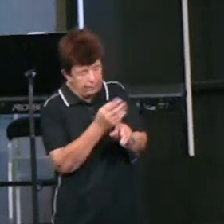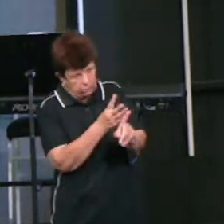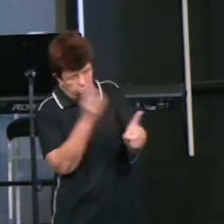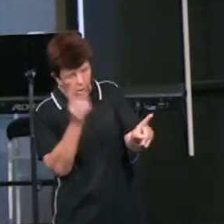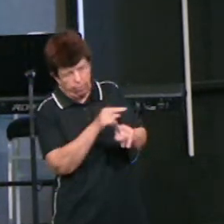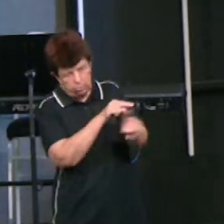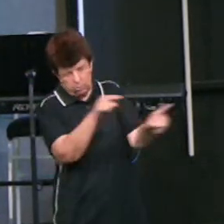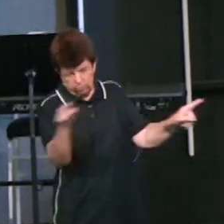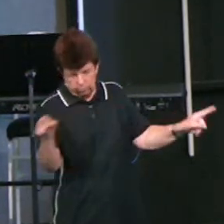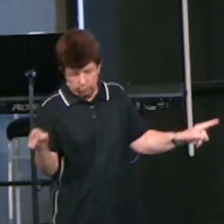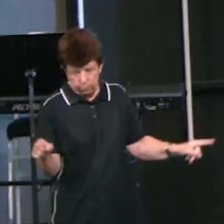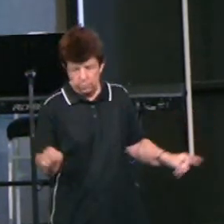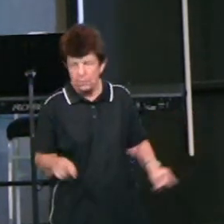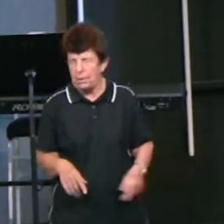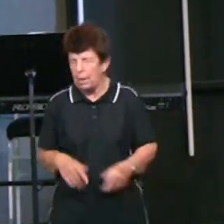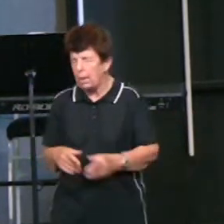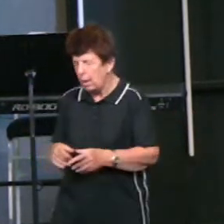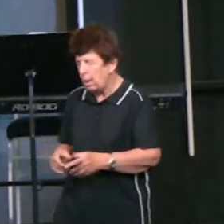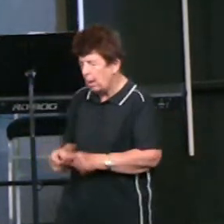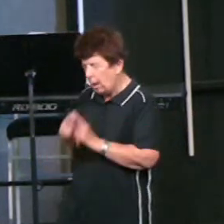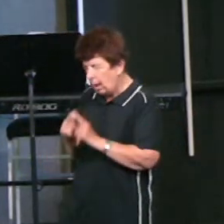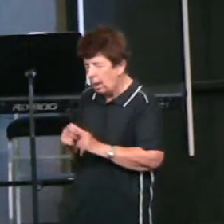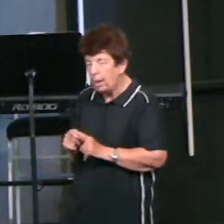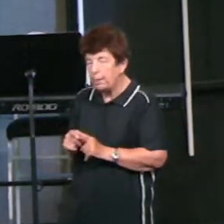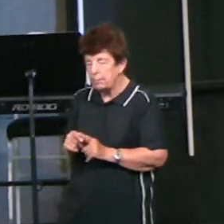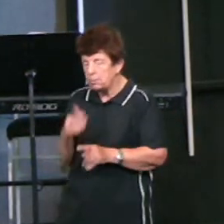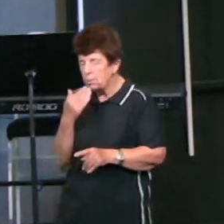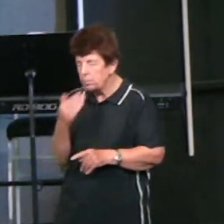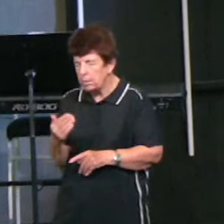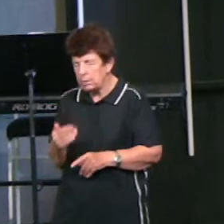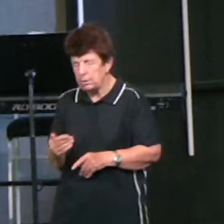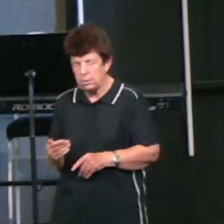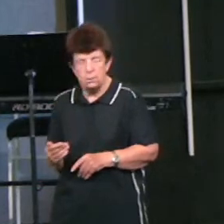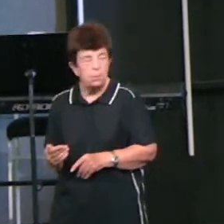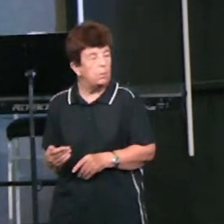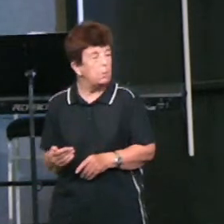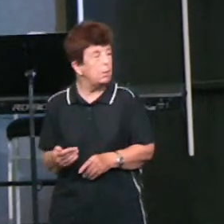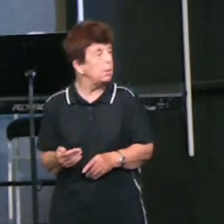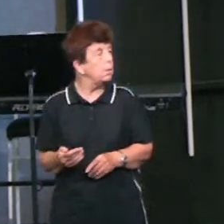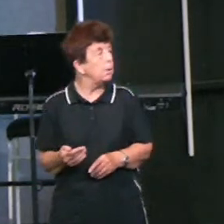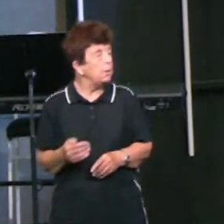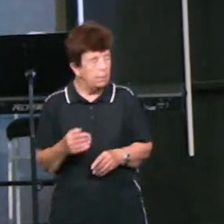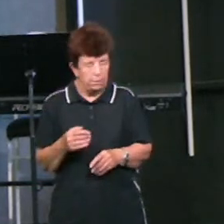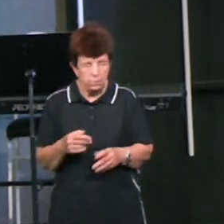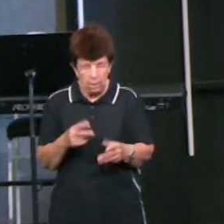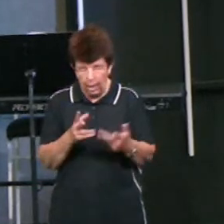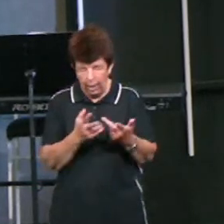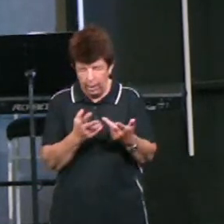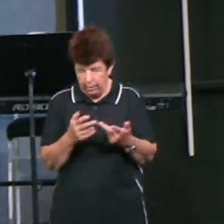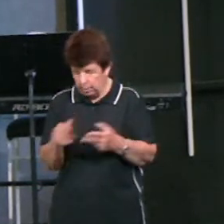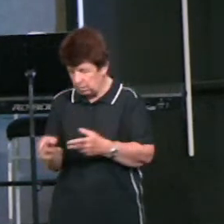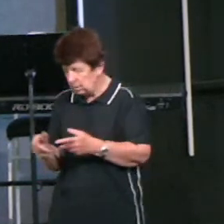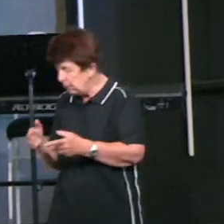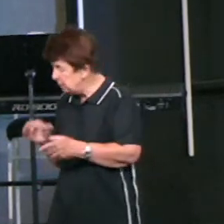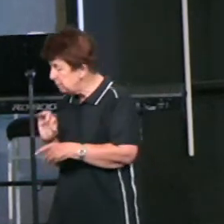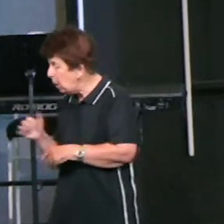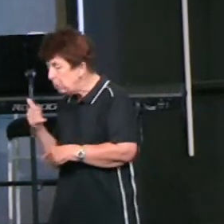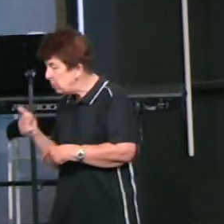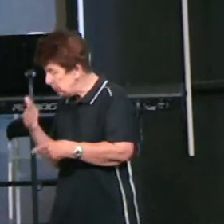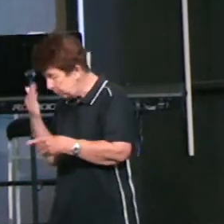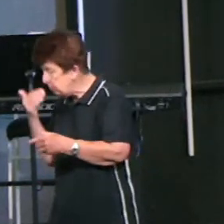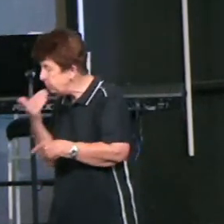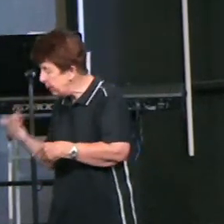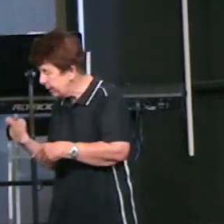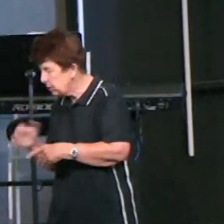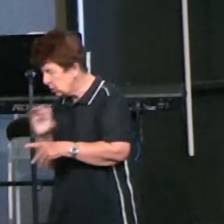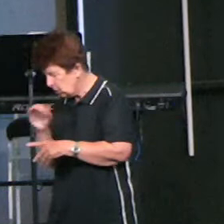disciples. It's hard to preach the gospel to other Christians. They already have that faith. And so we're